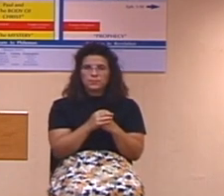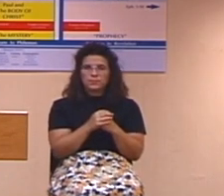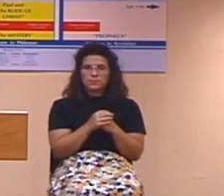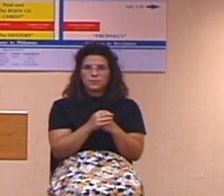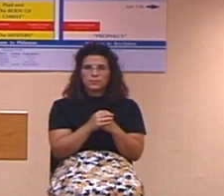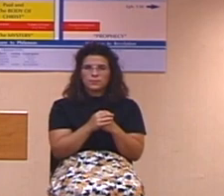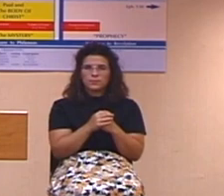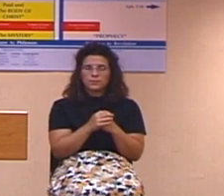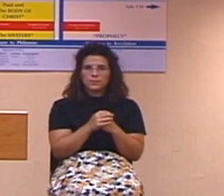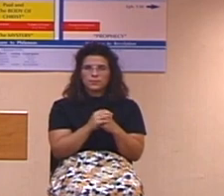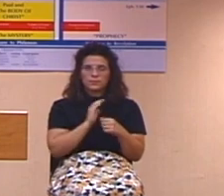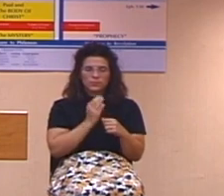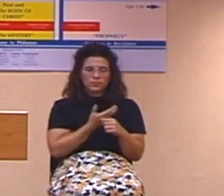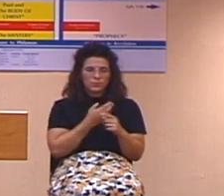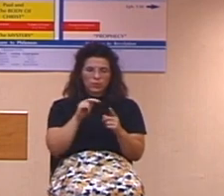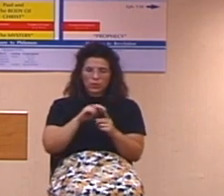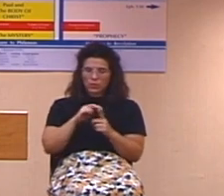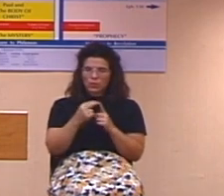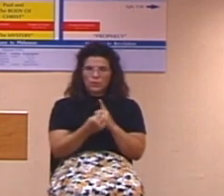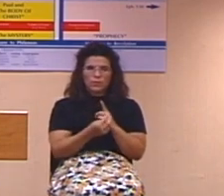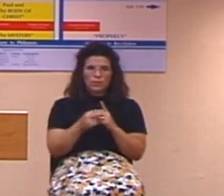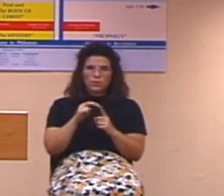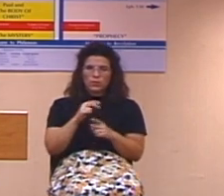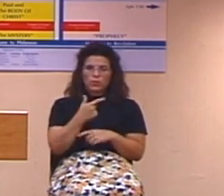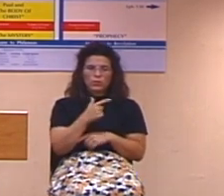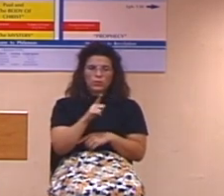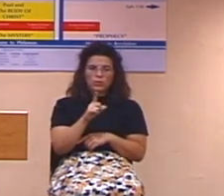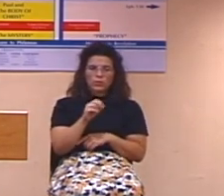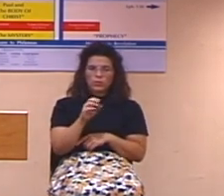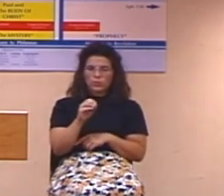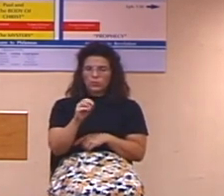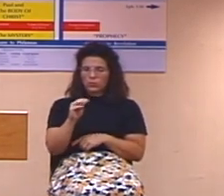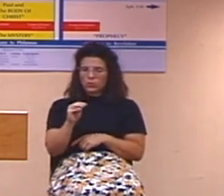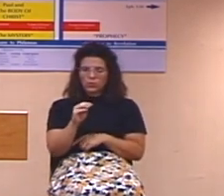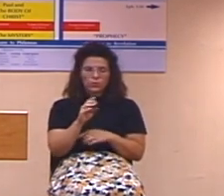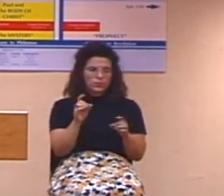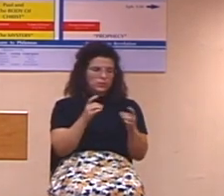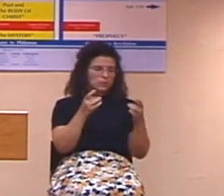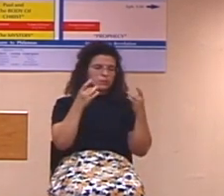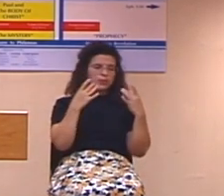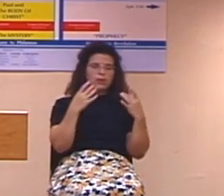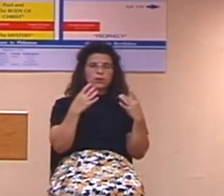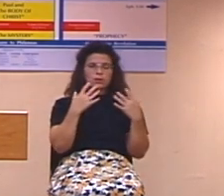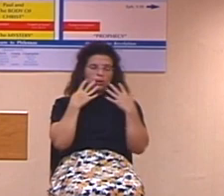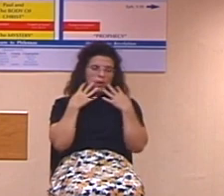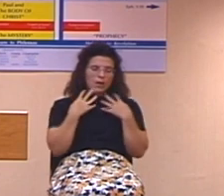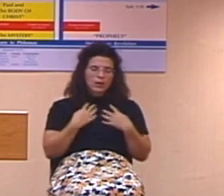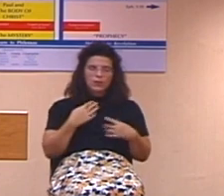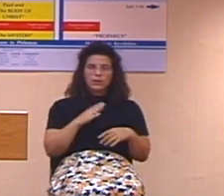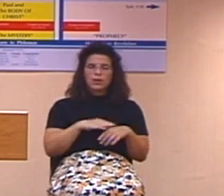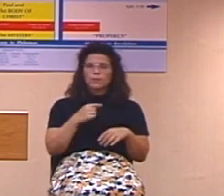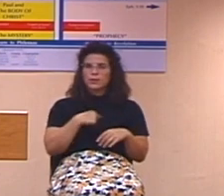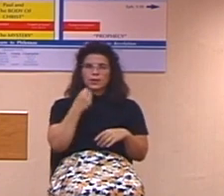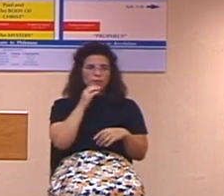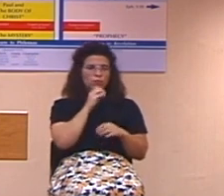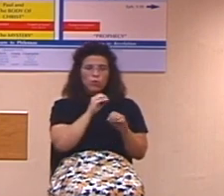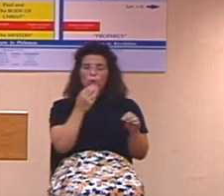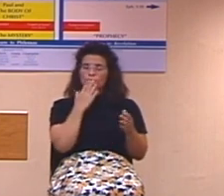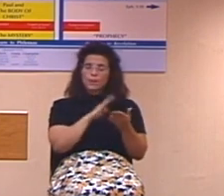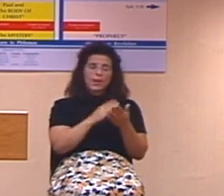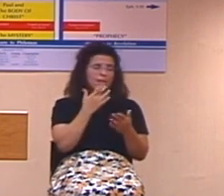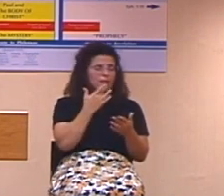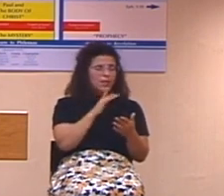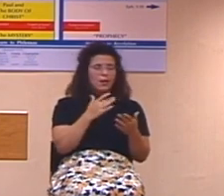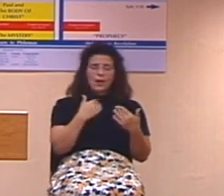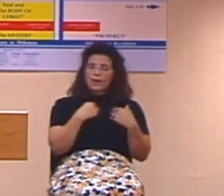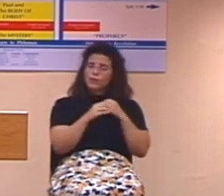Our gloom, our view is gloom, despair, and agony on me. If there was no bad luck, I'd have no luck at